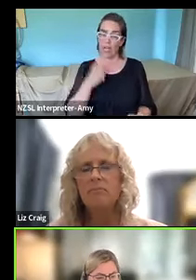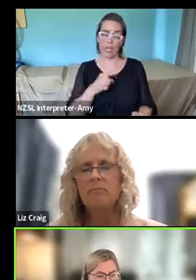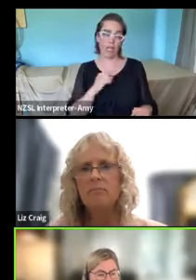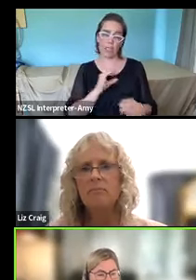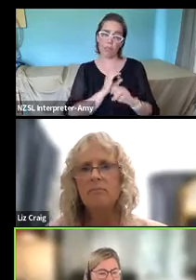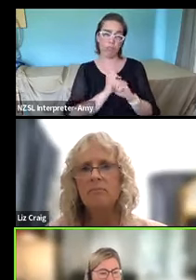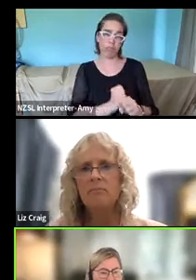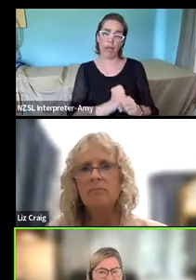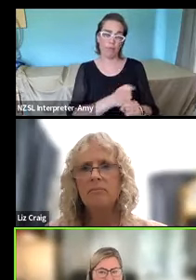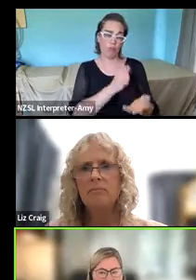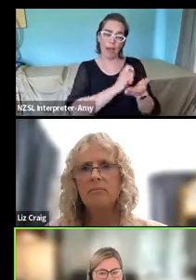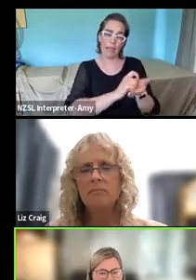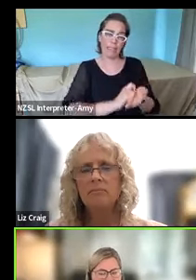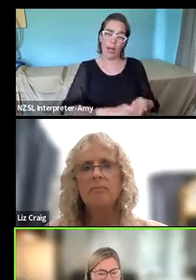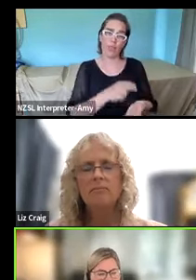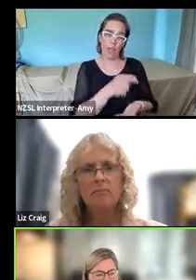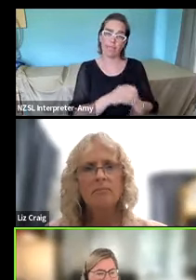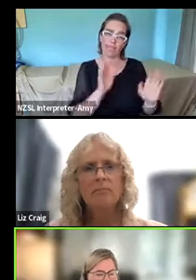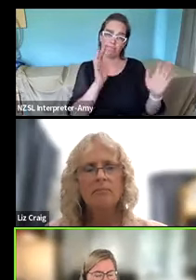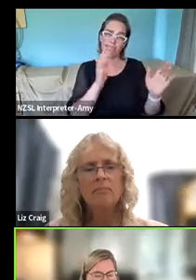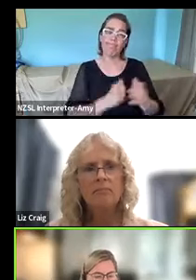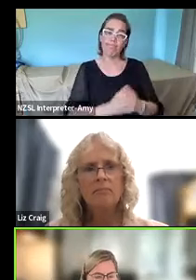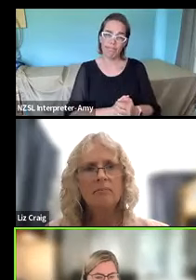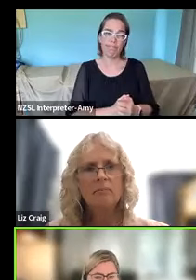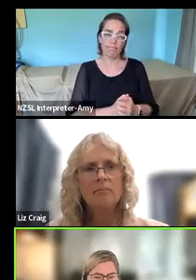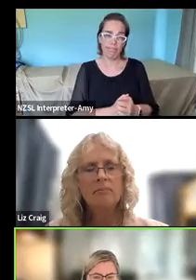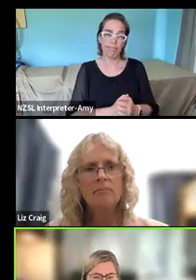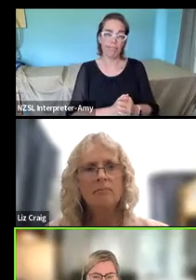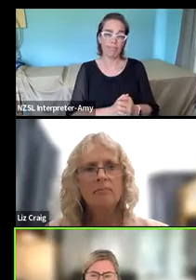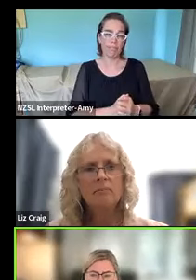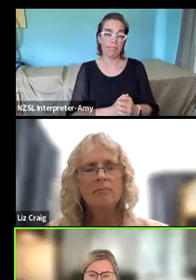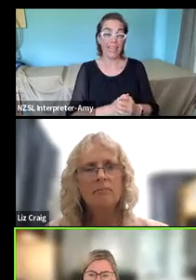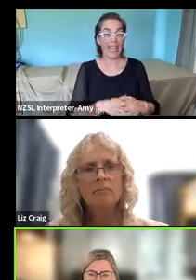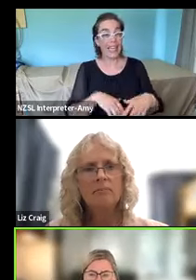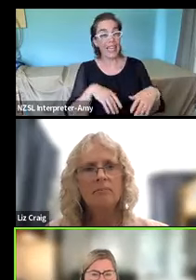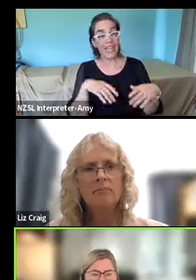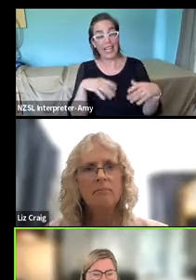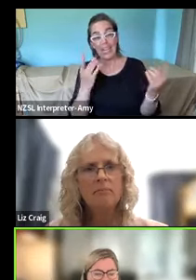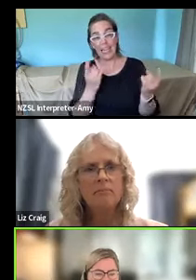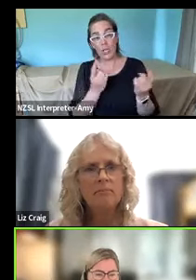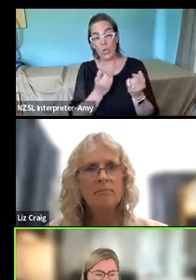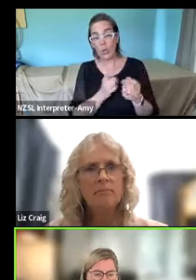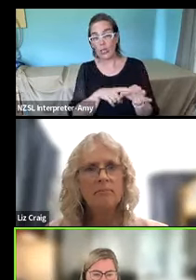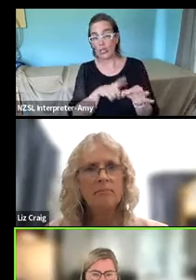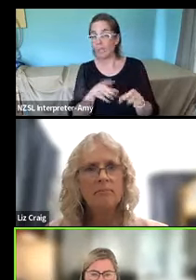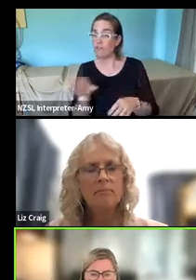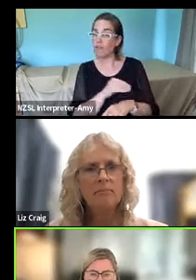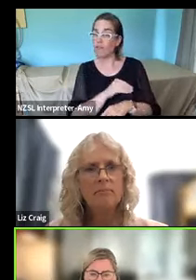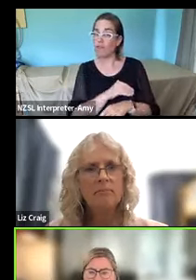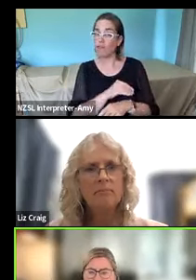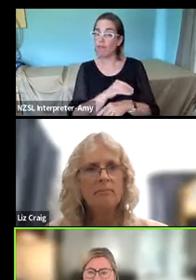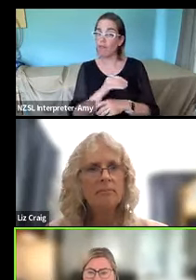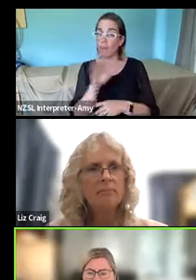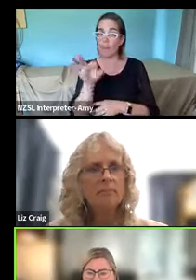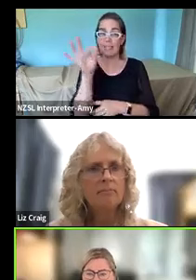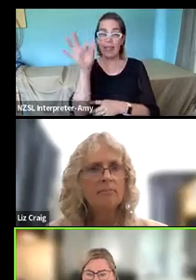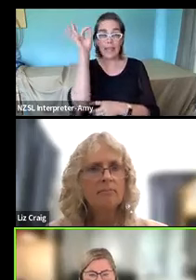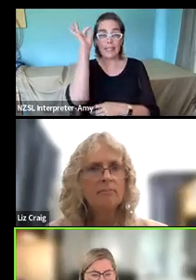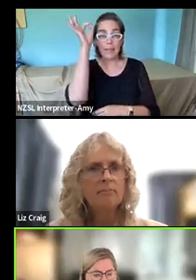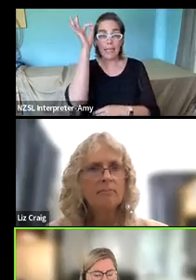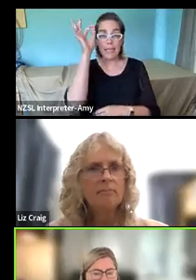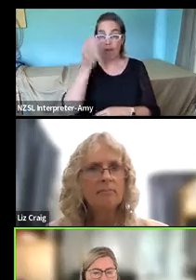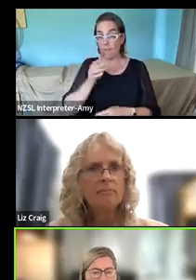in writing and to come before us and to tell us. Is there any questions from the select committee